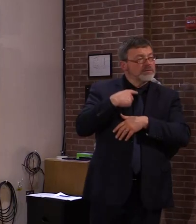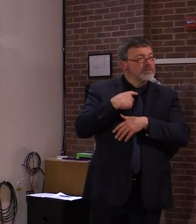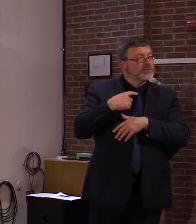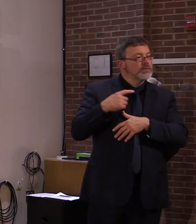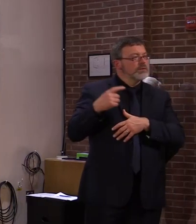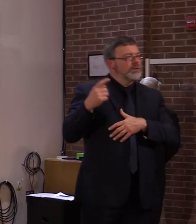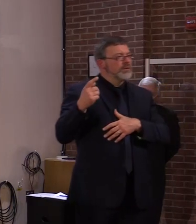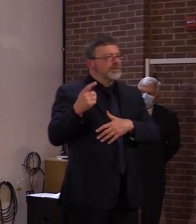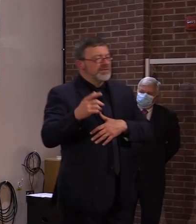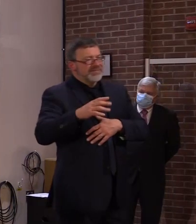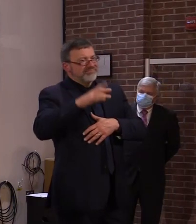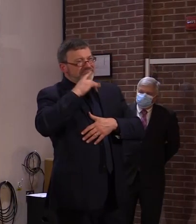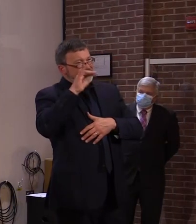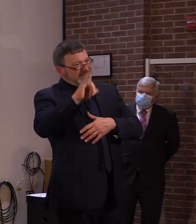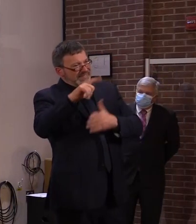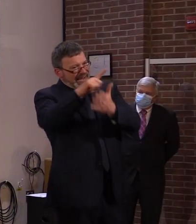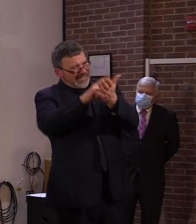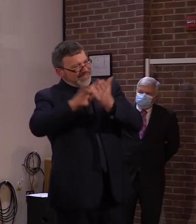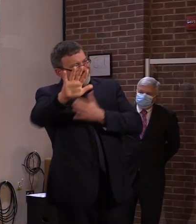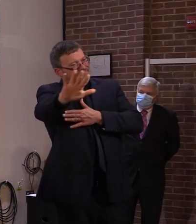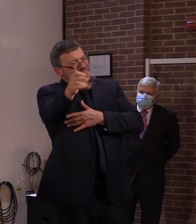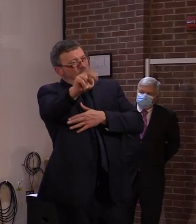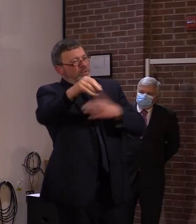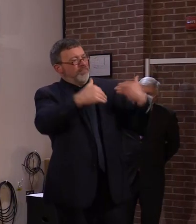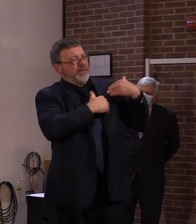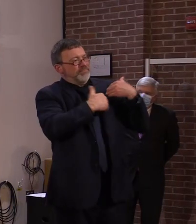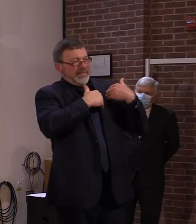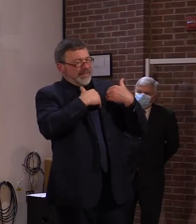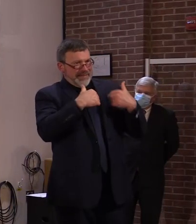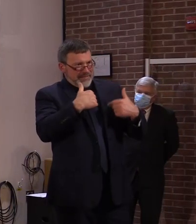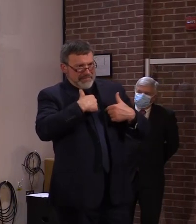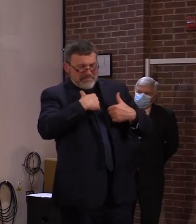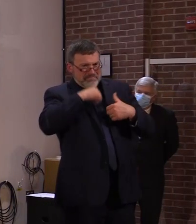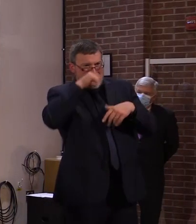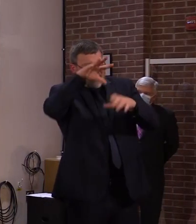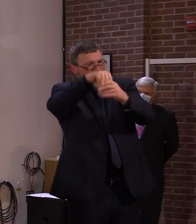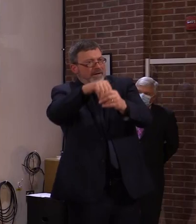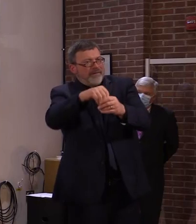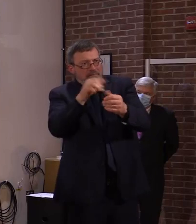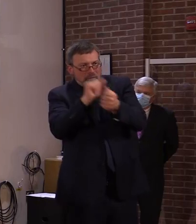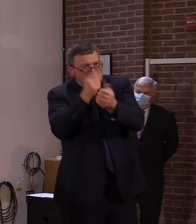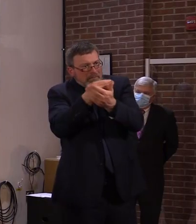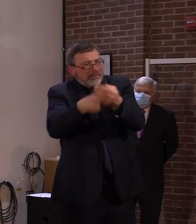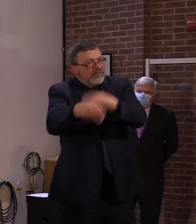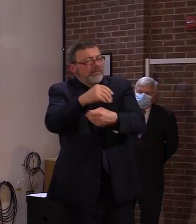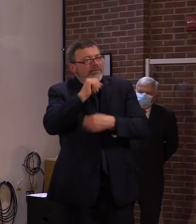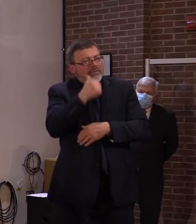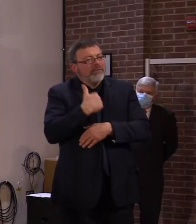fully capable of developing their own budget, not something that we need to get involved in.